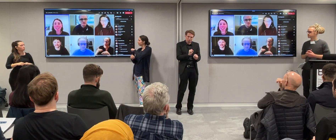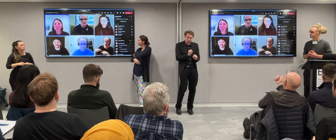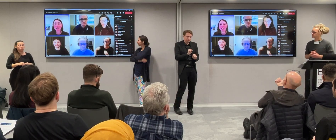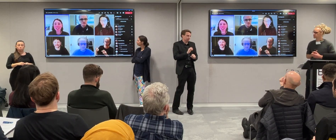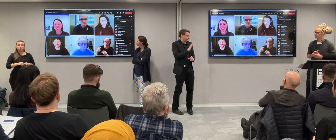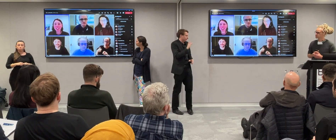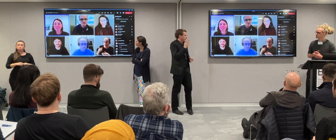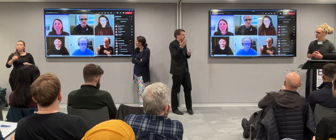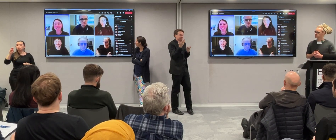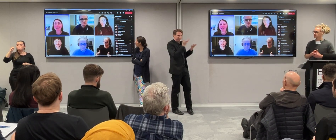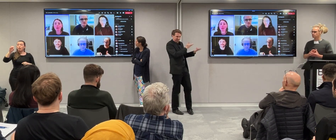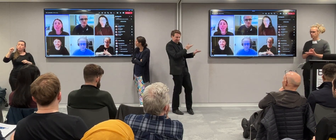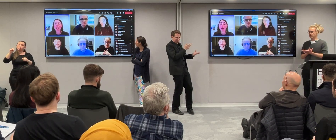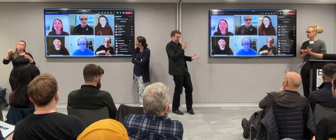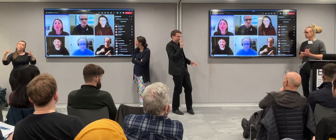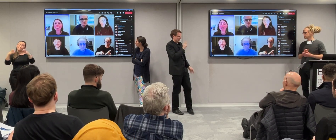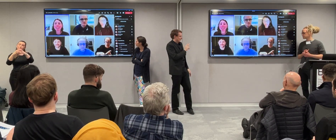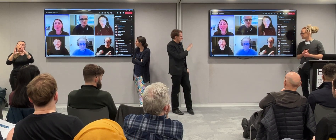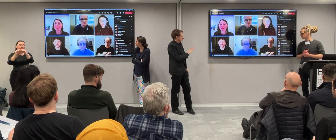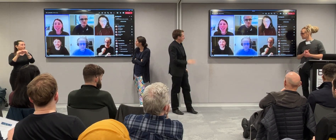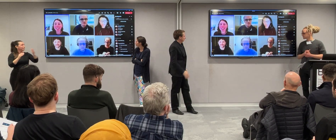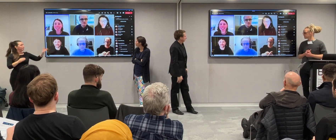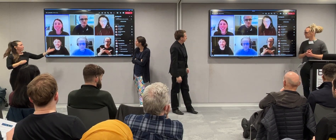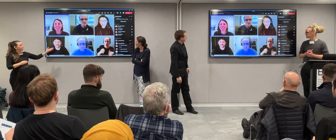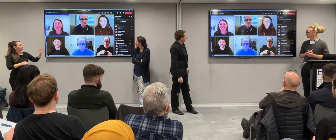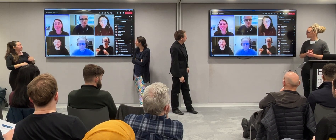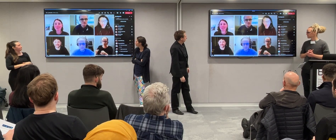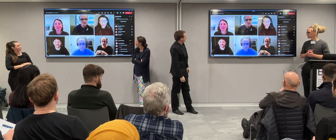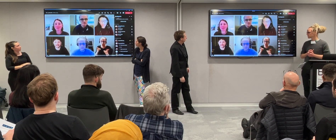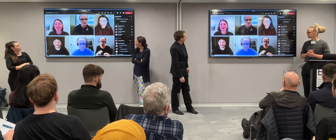you. So I'm showing it here.